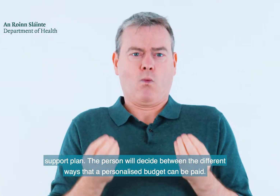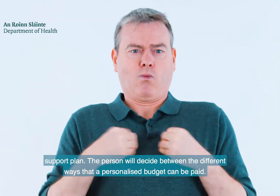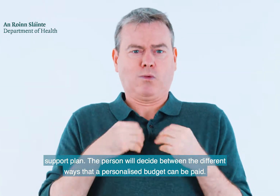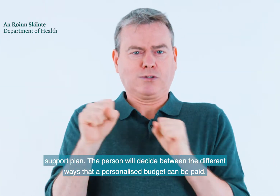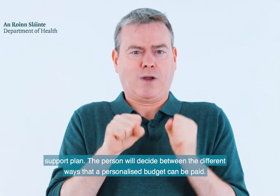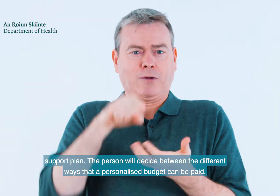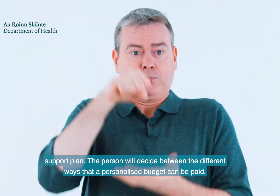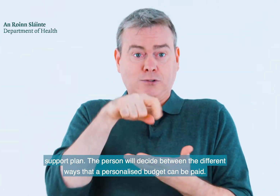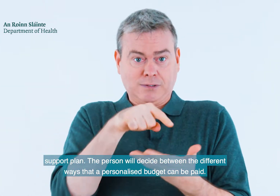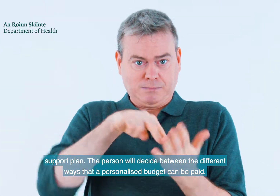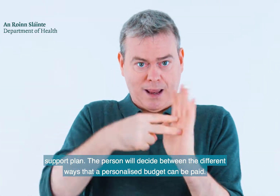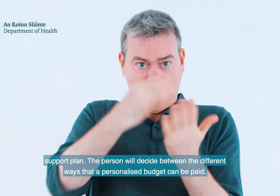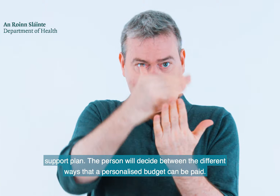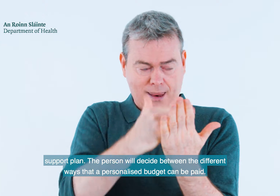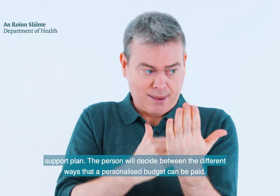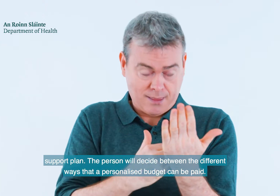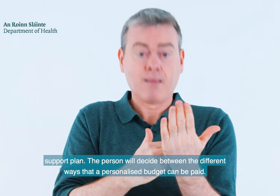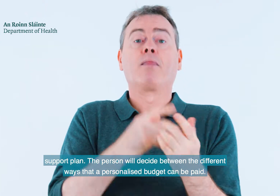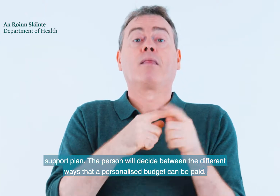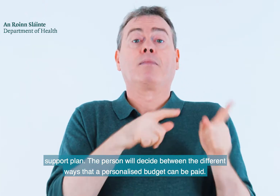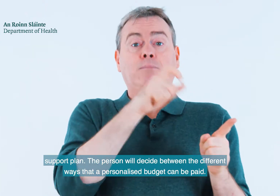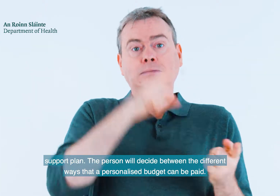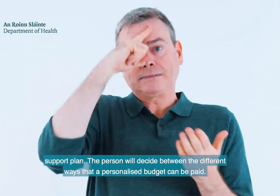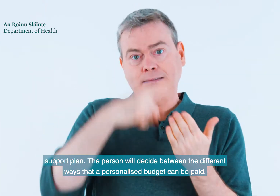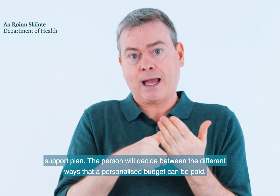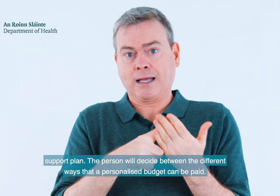will decide between the different ways that a personalised budget can be paid.